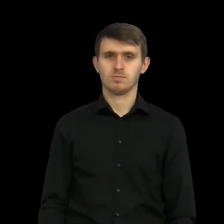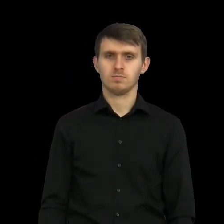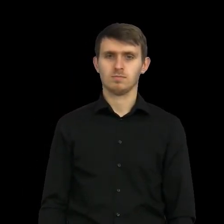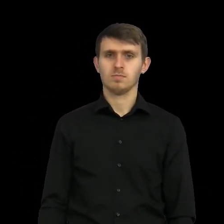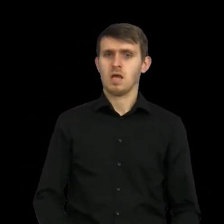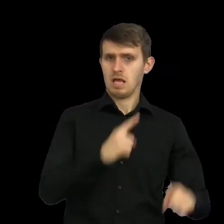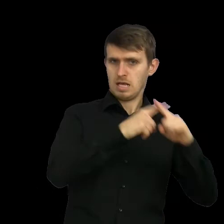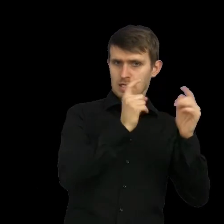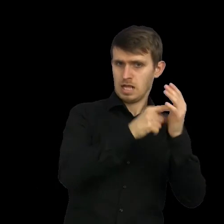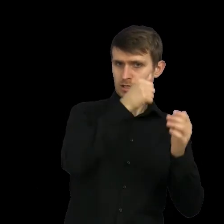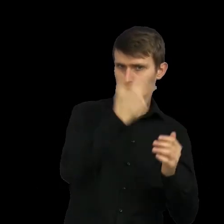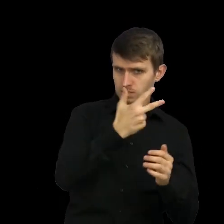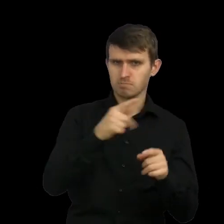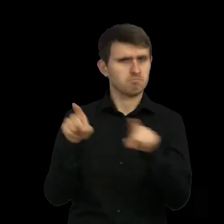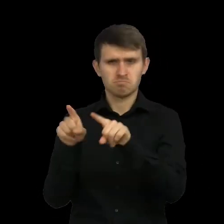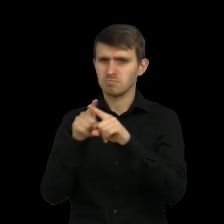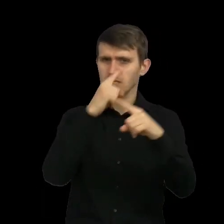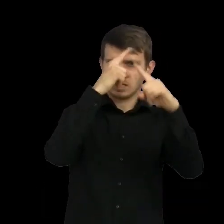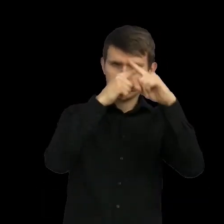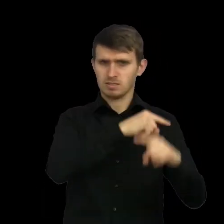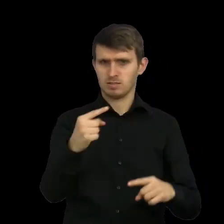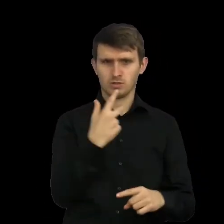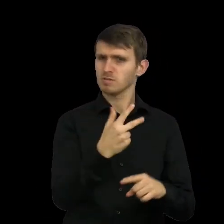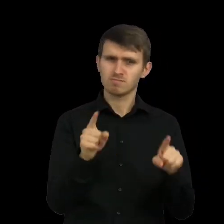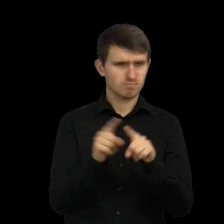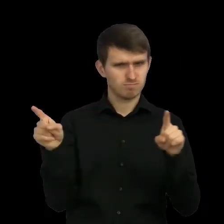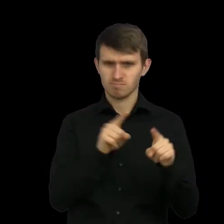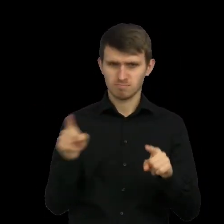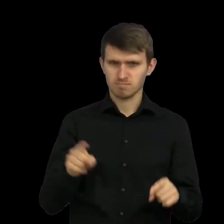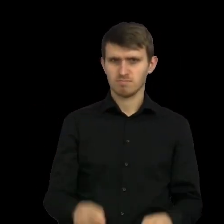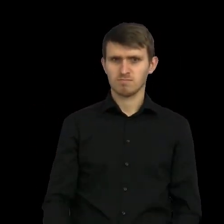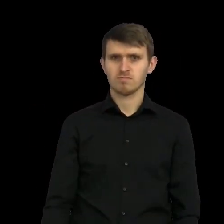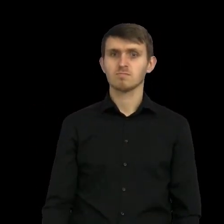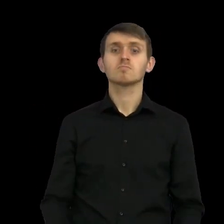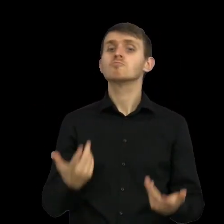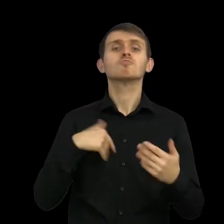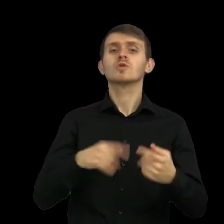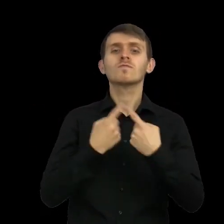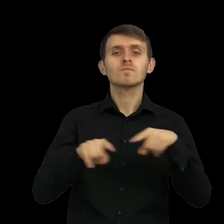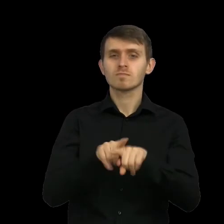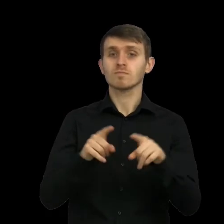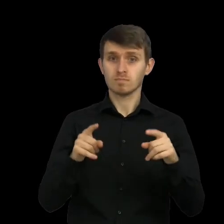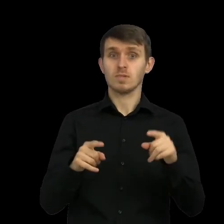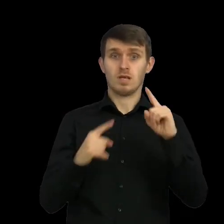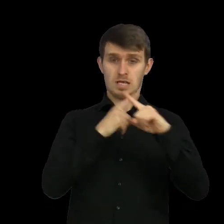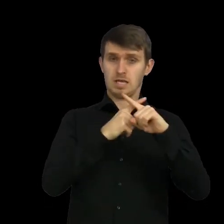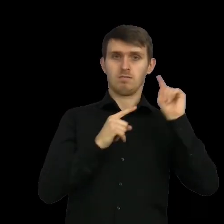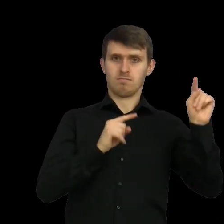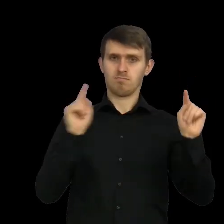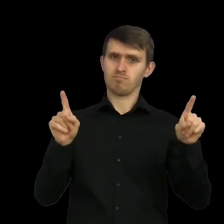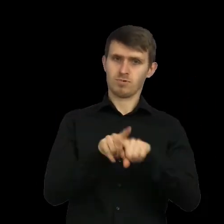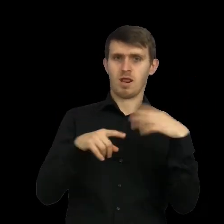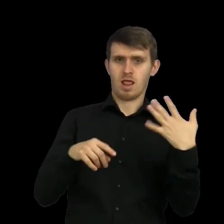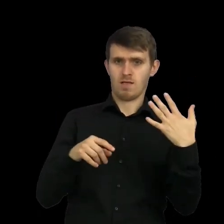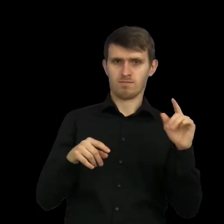14. Obviously, x times 1 3rd is going to be x over 3. These are equivalent. So how can we just end up with an x on the left-hand side of